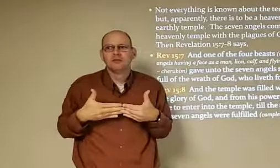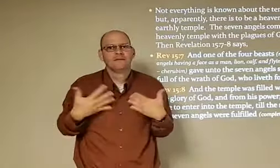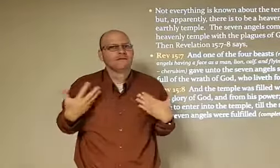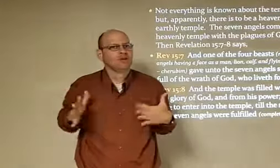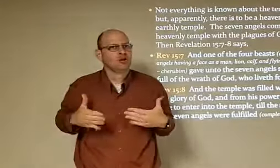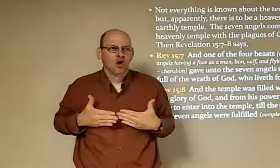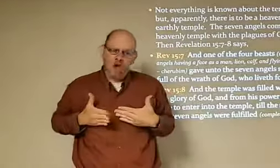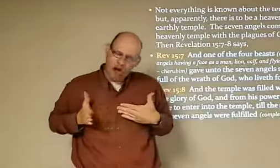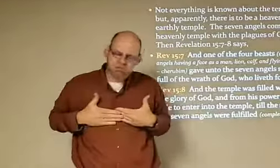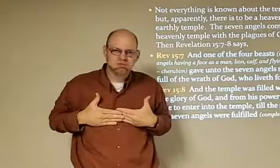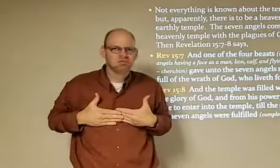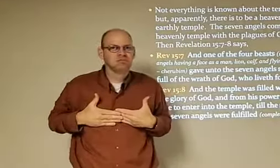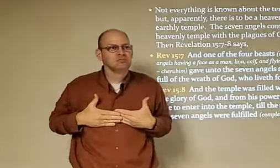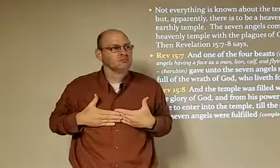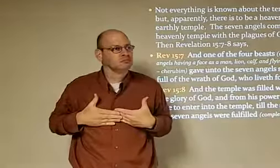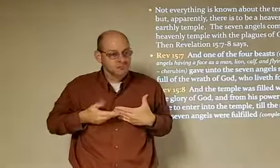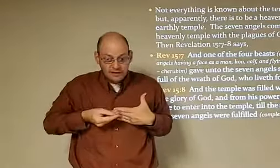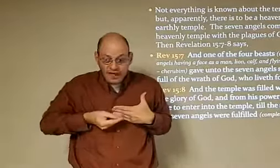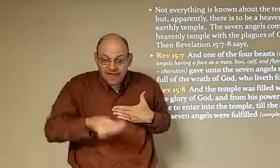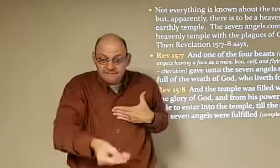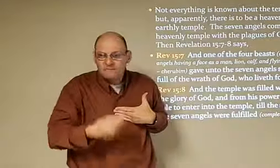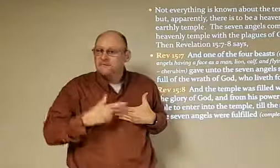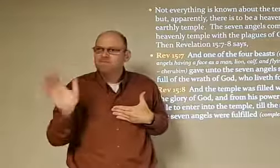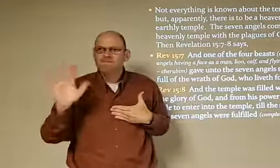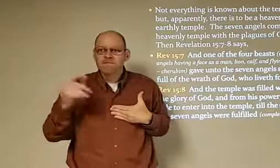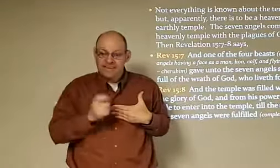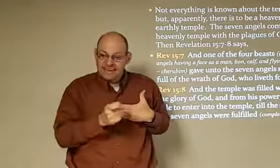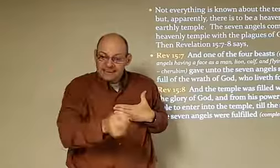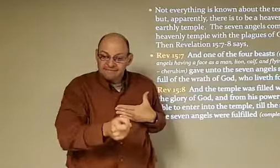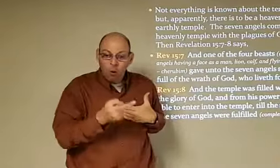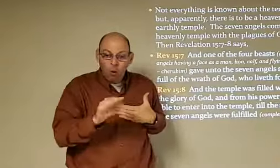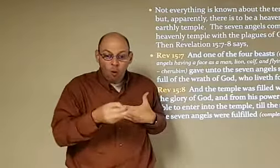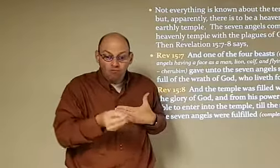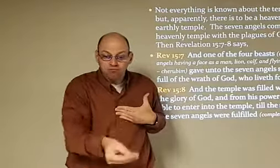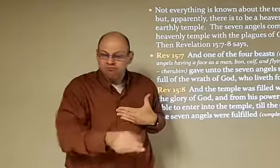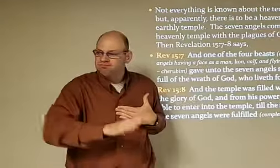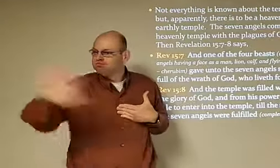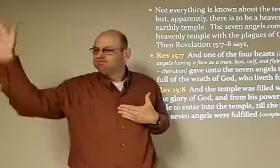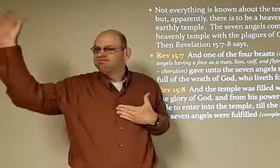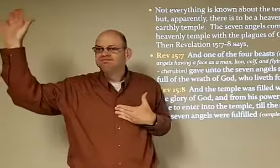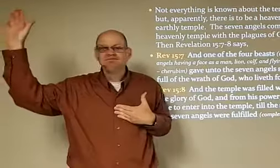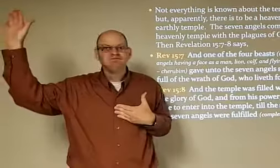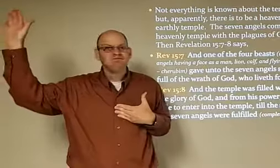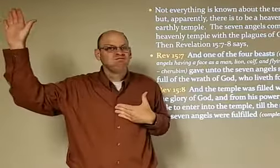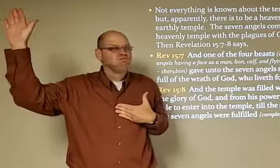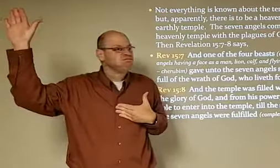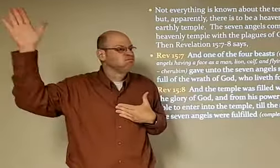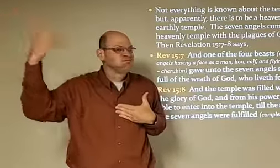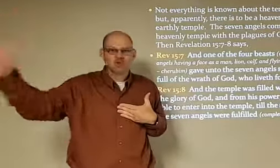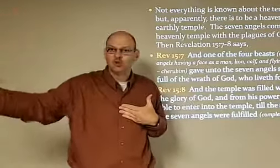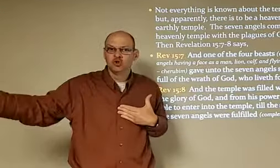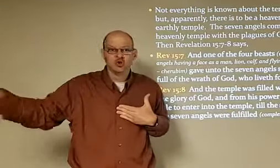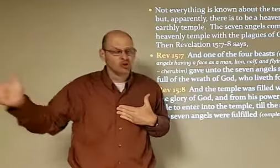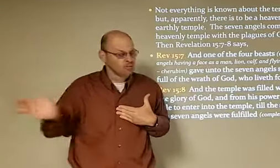are shut. It's closed. The gift no longer is given out. It's over.